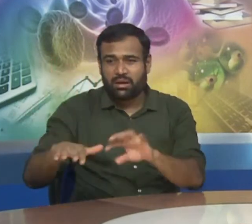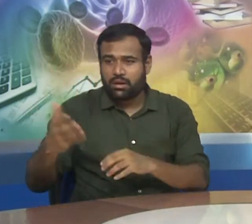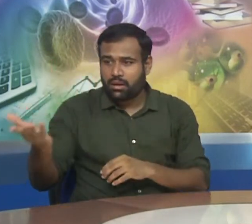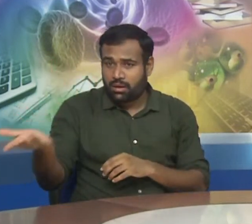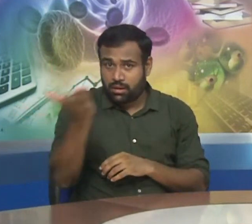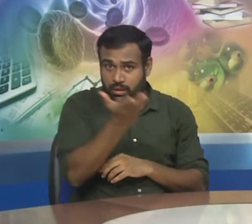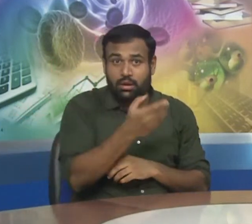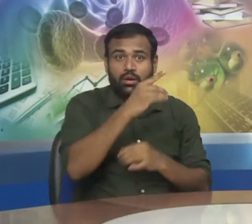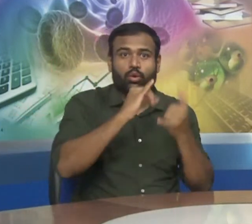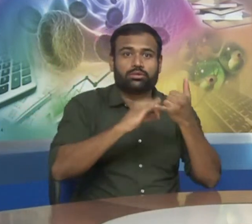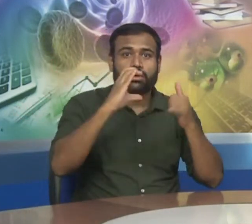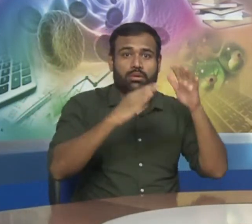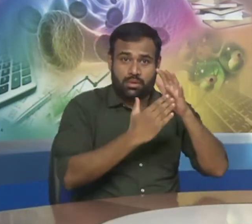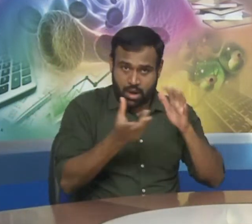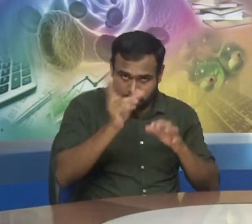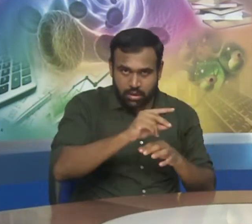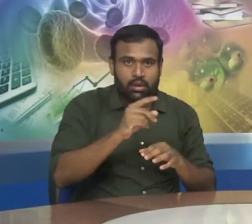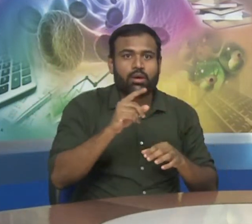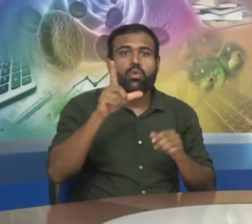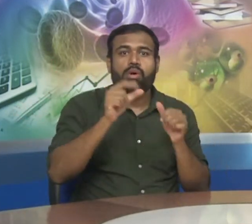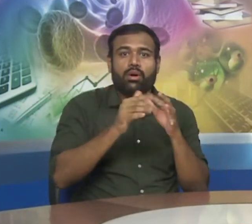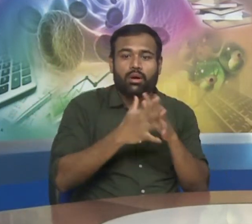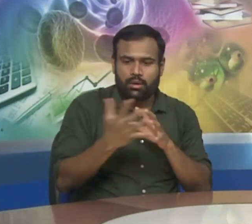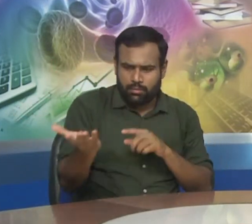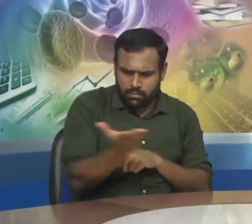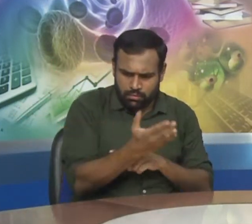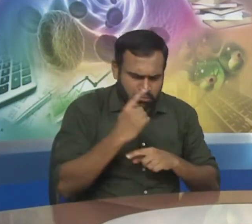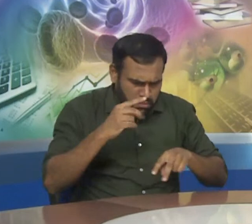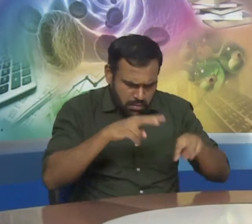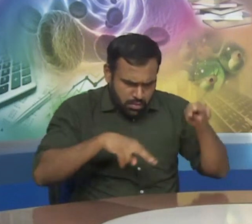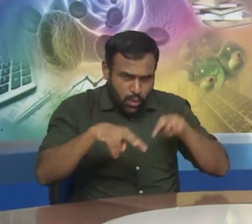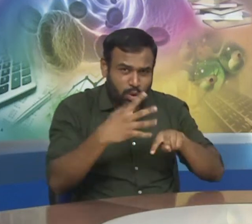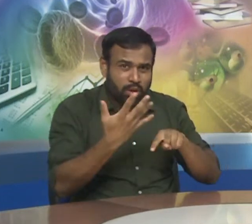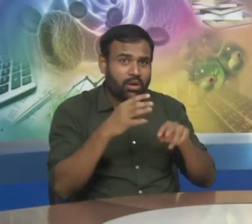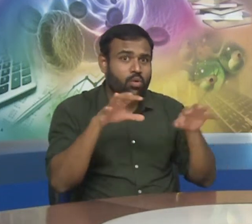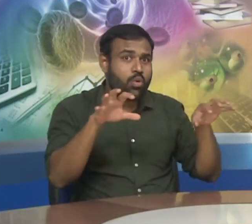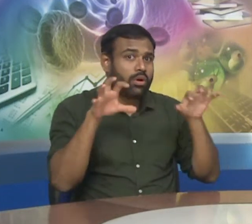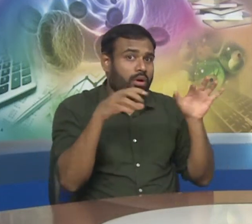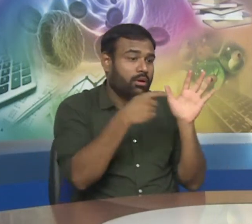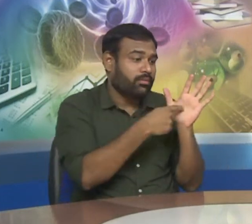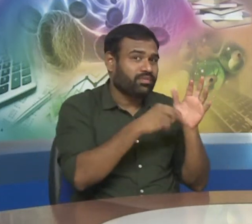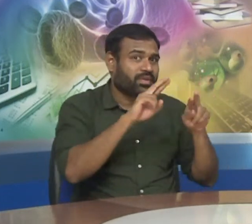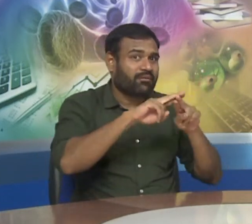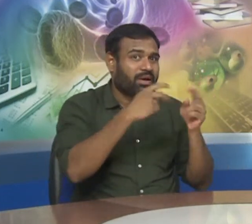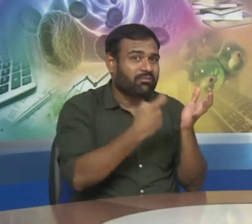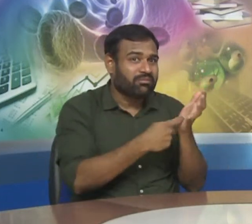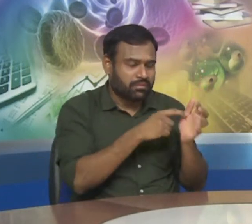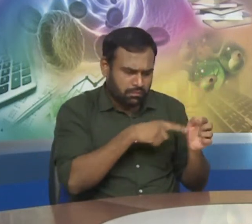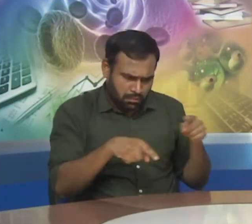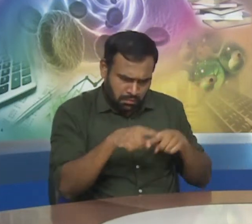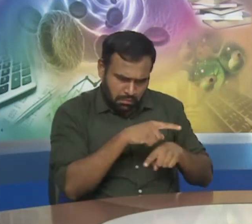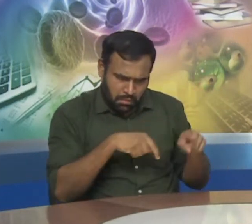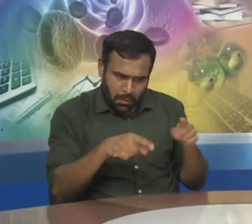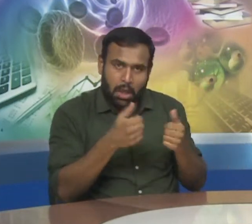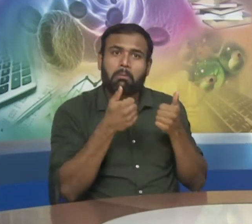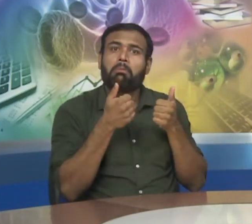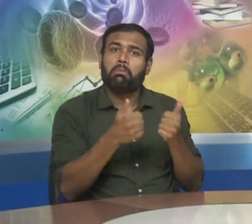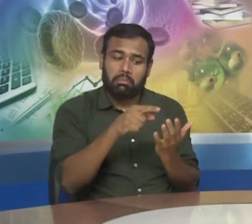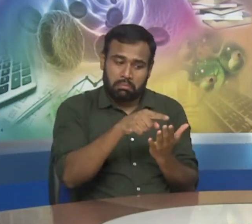if it encroaches upon our fundamental rights. It has rejected many legislations